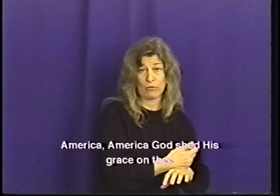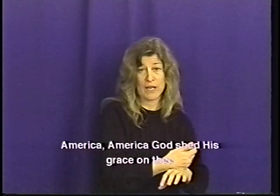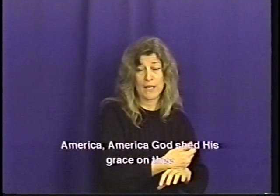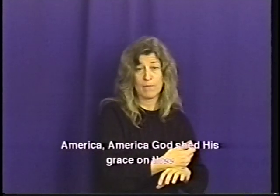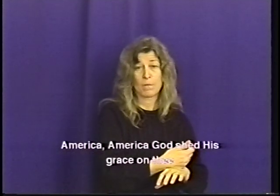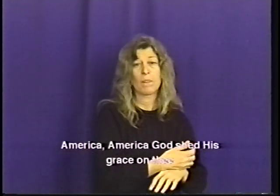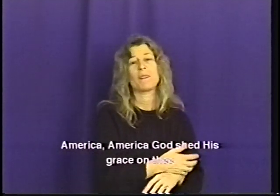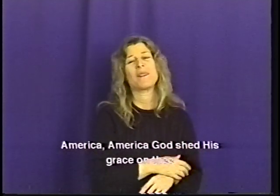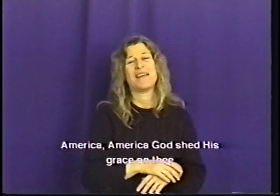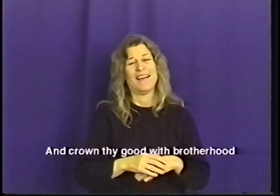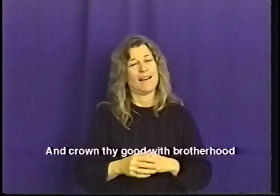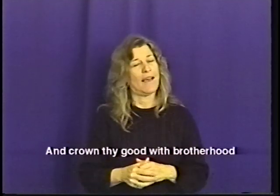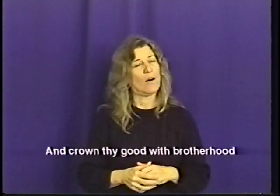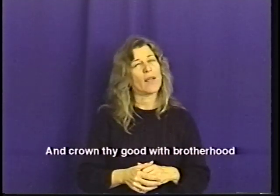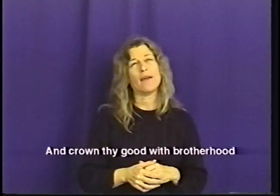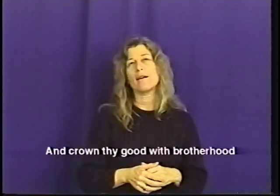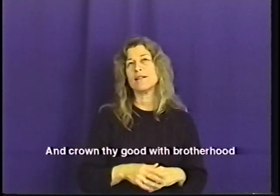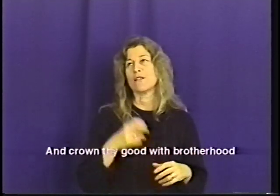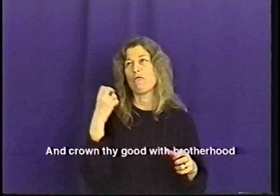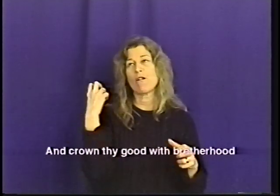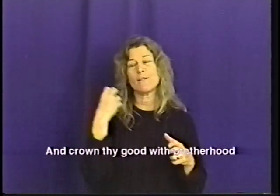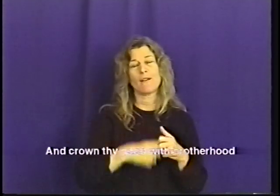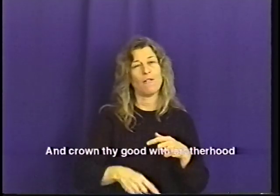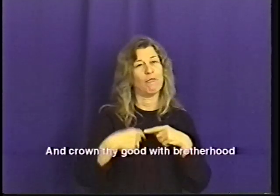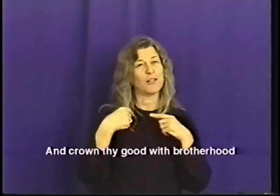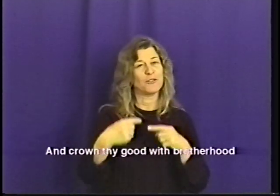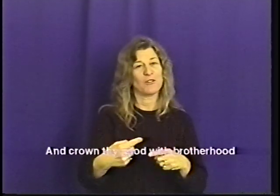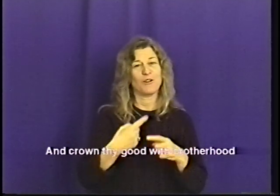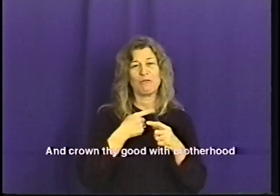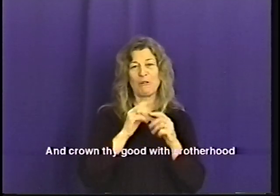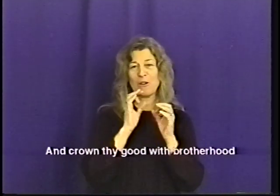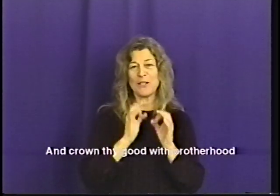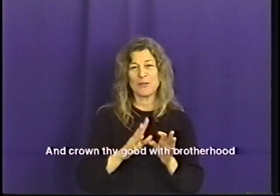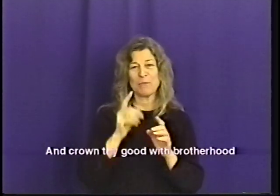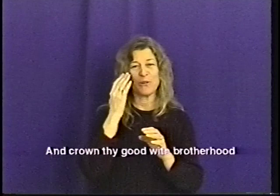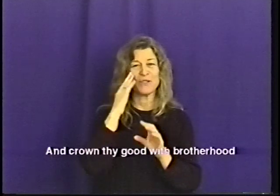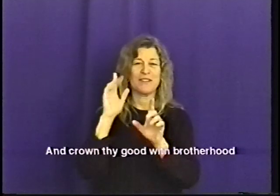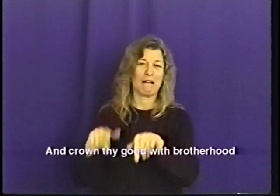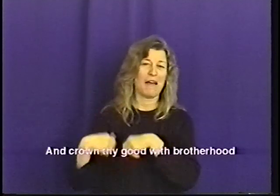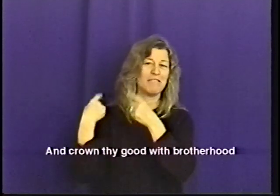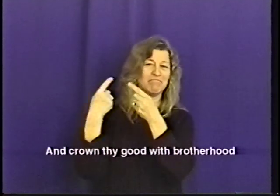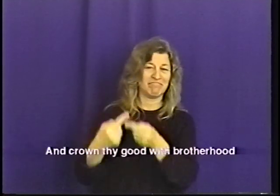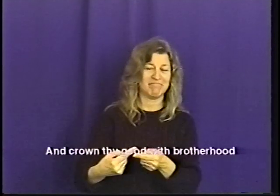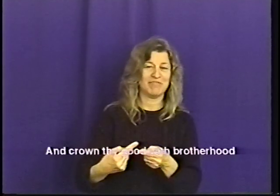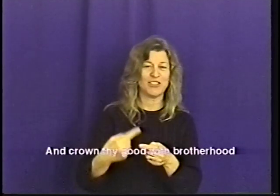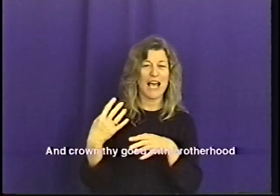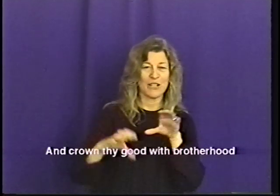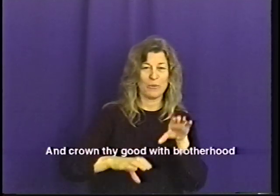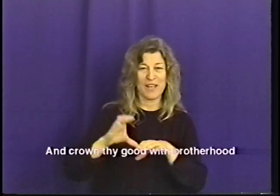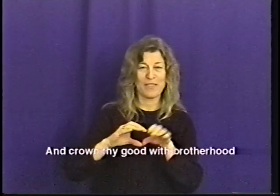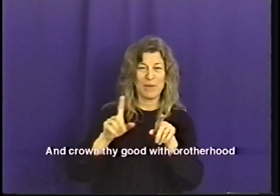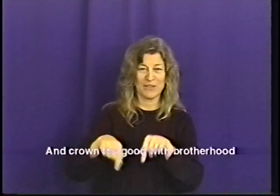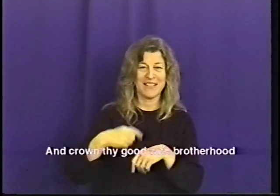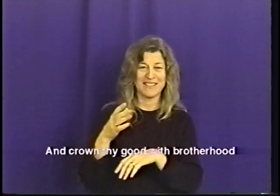already. Now, here is a real tough one, a struggle for all the interpreters that I've chatted with about this